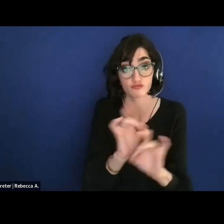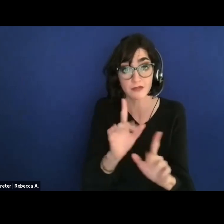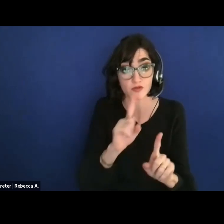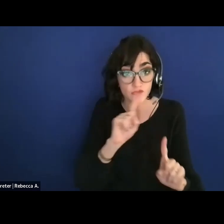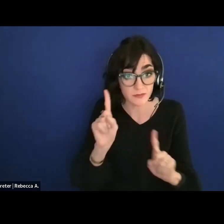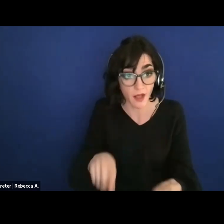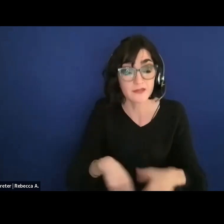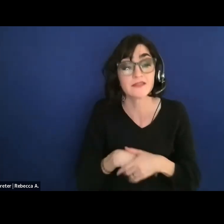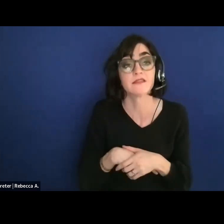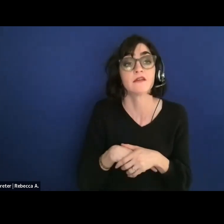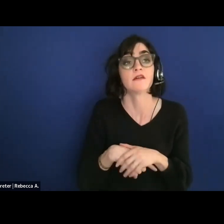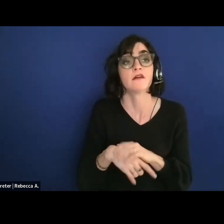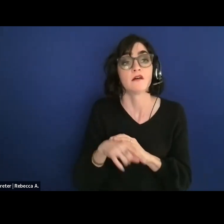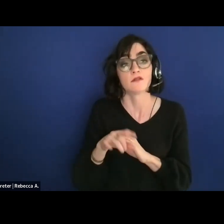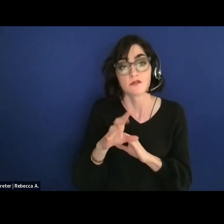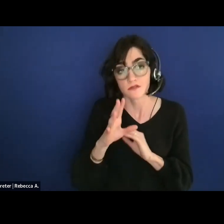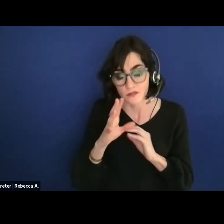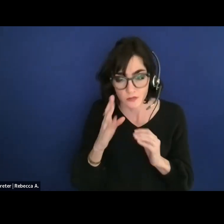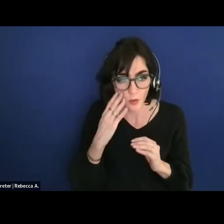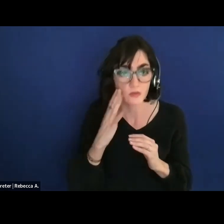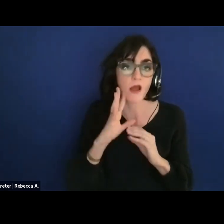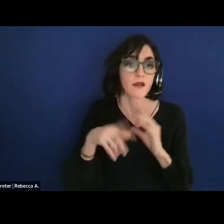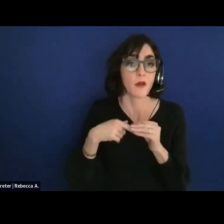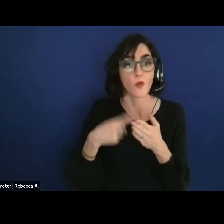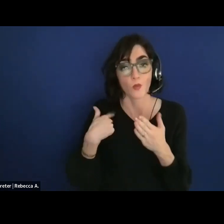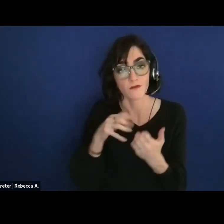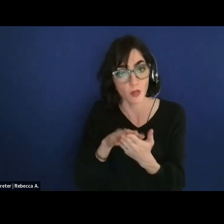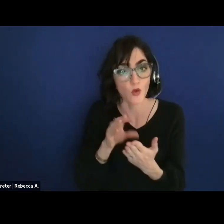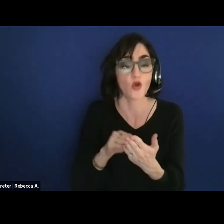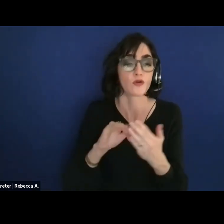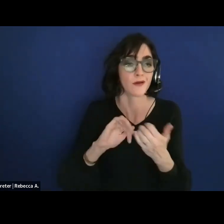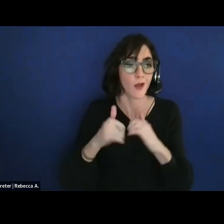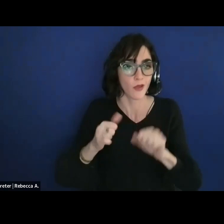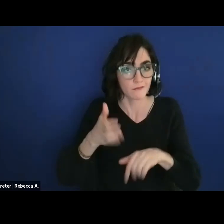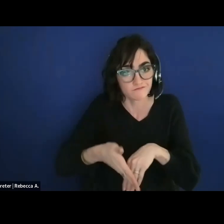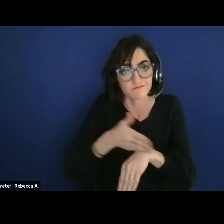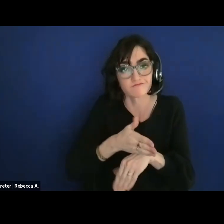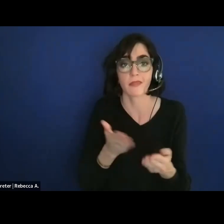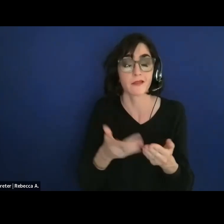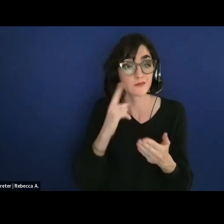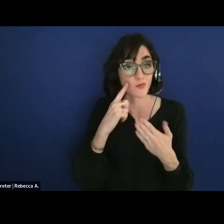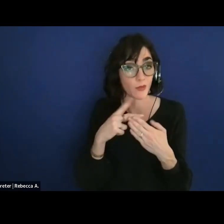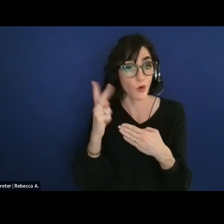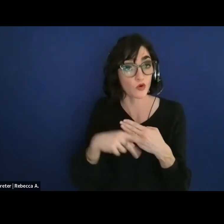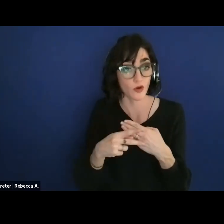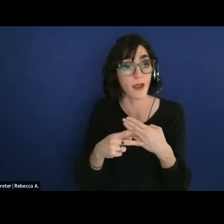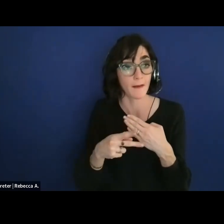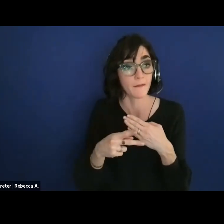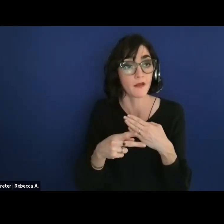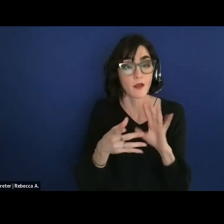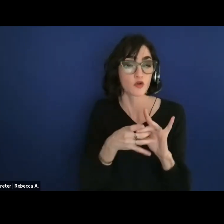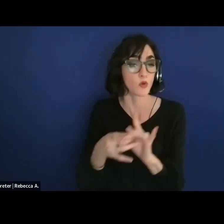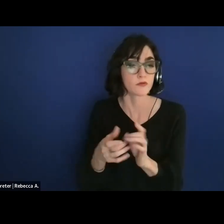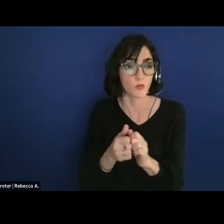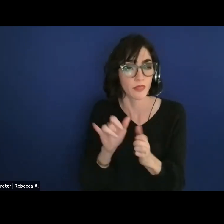with under True Blood and talked about what we're learning and how to improve things for the programs that are associated with